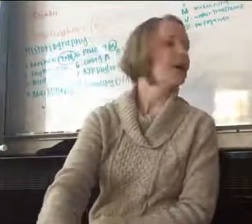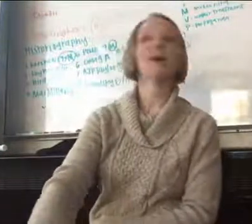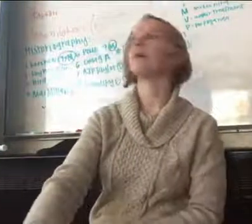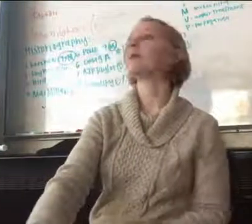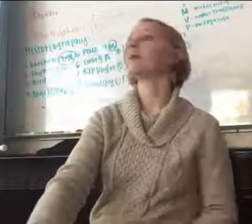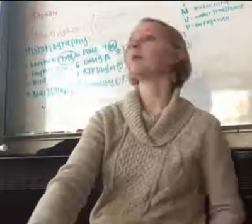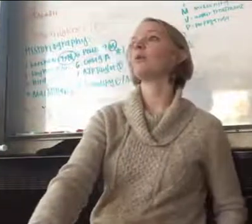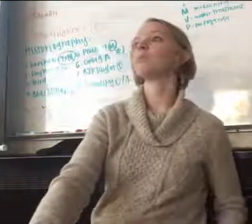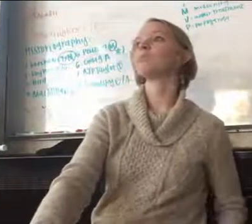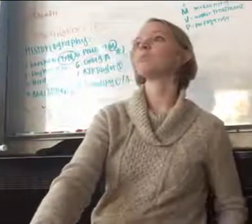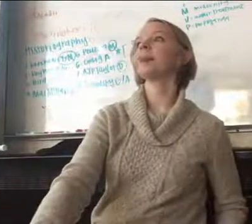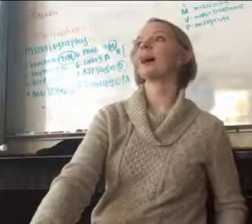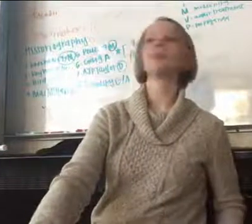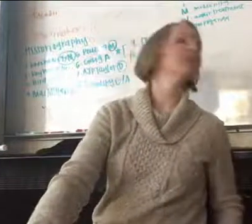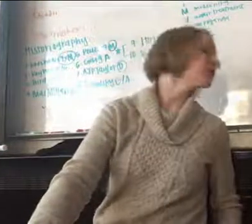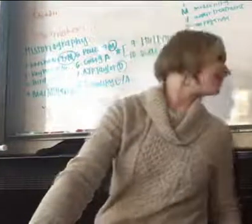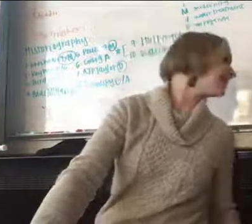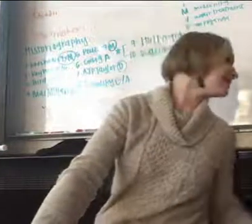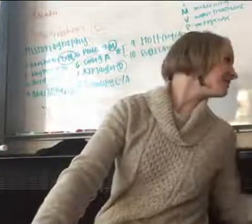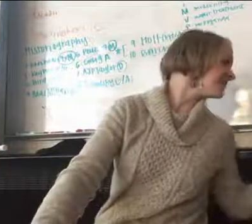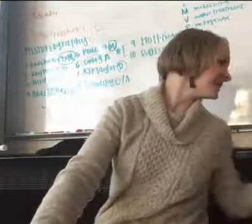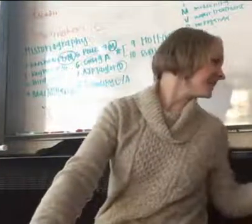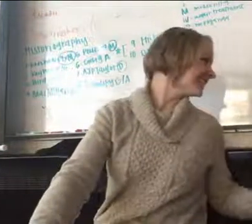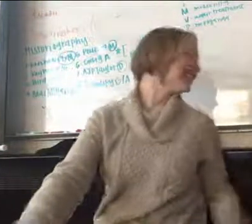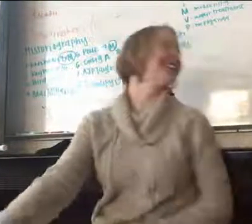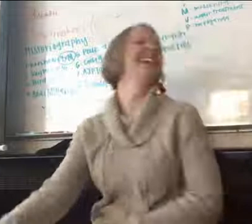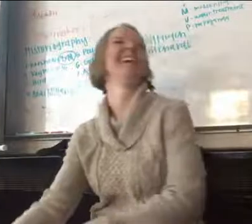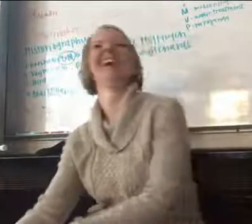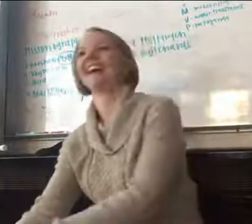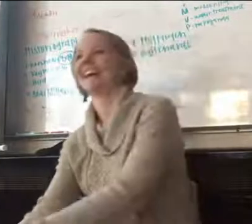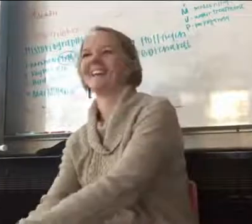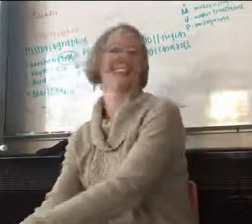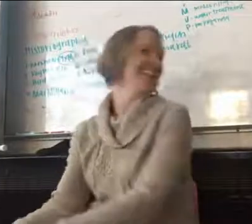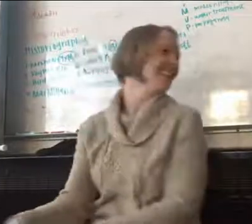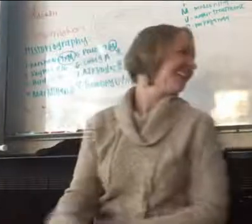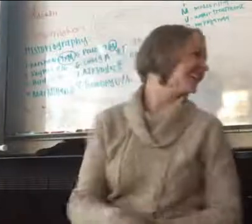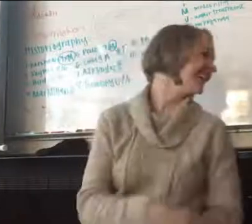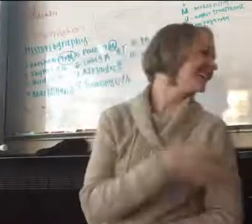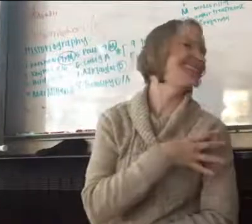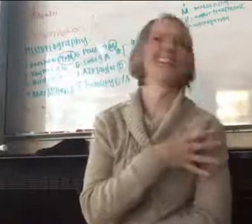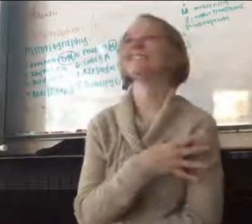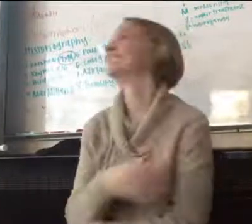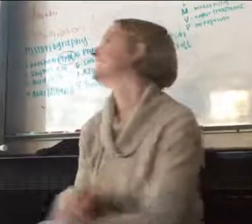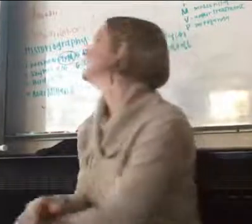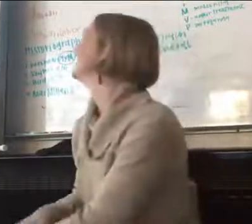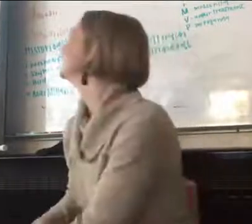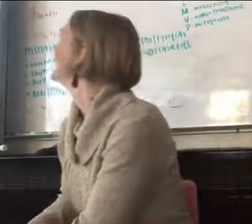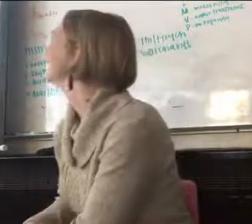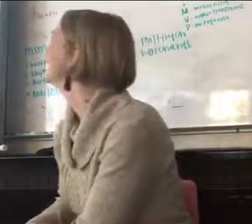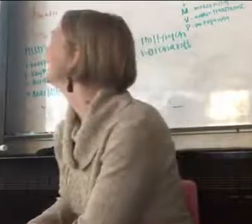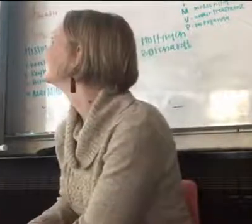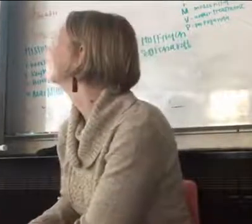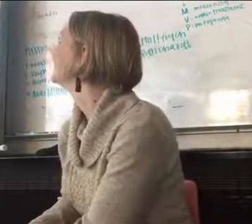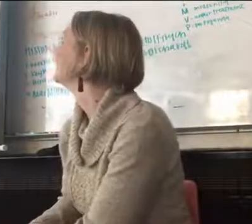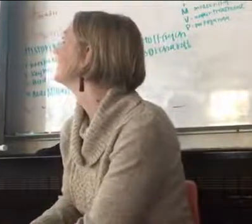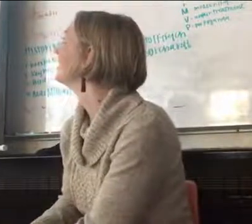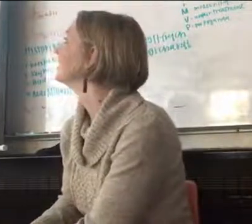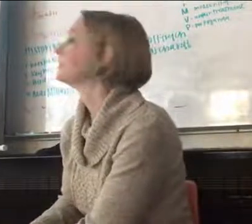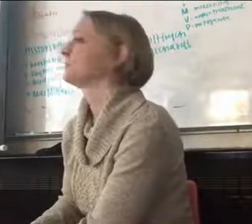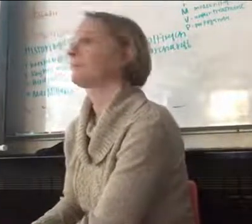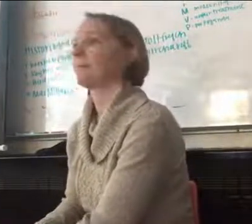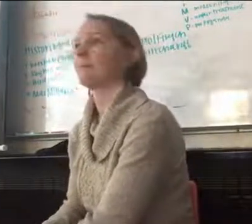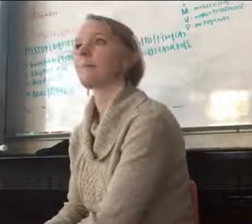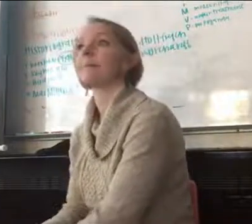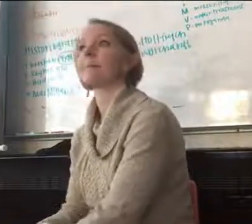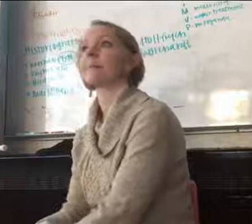any of the third quarter. Oh, it's because you were gone that day. Okay, I'll get you some after class, but you need to sign out,